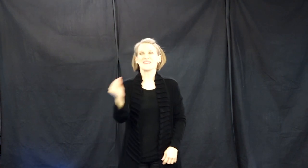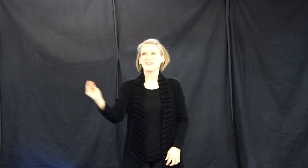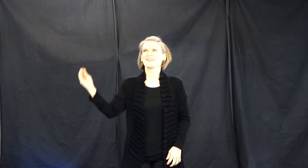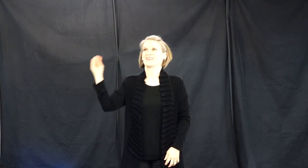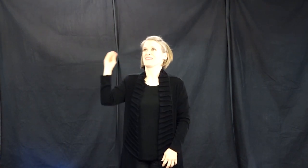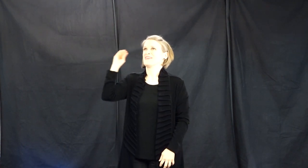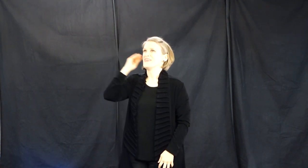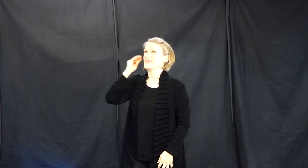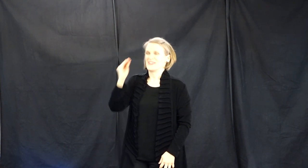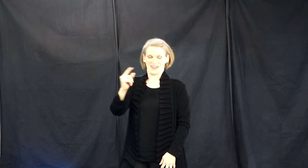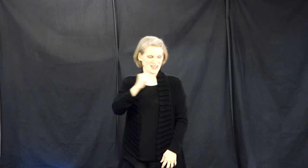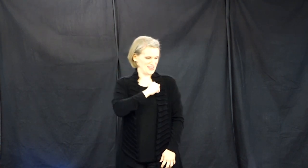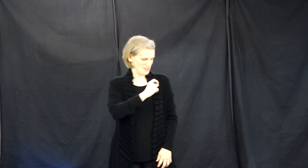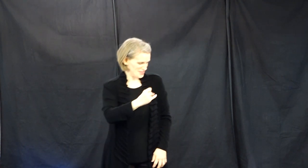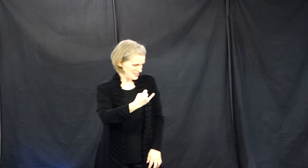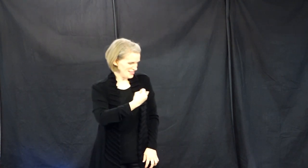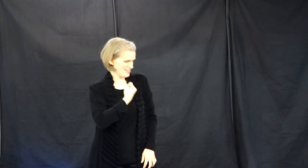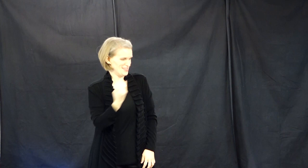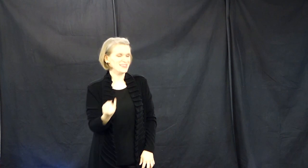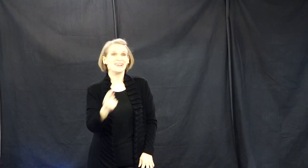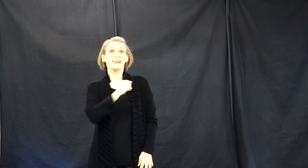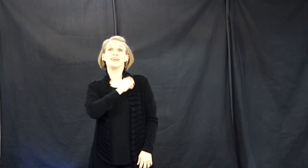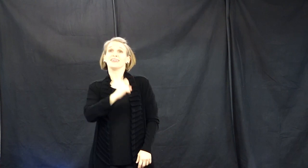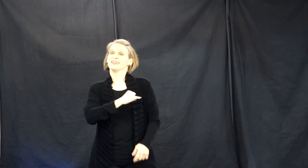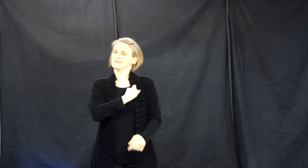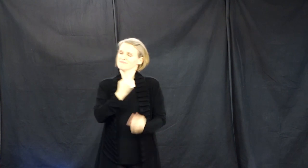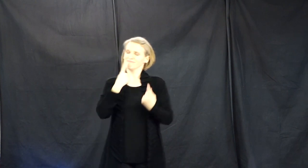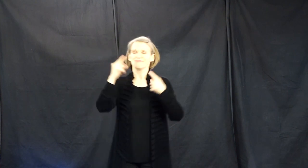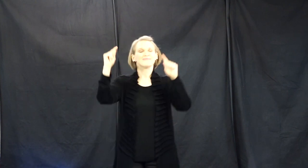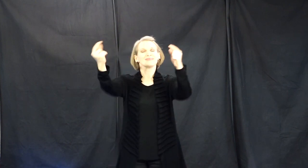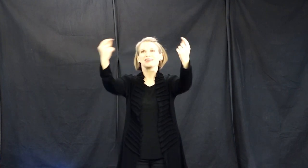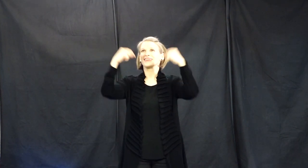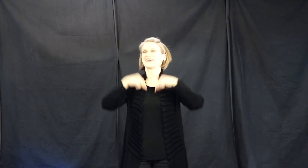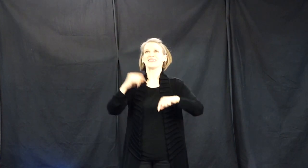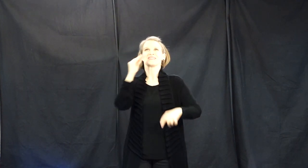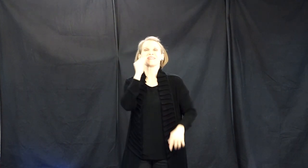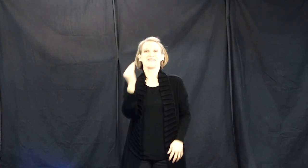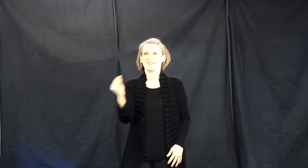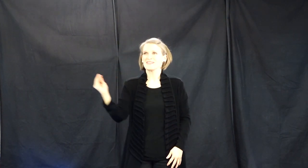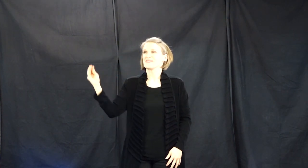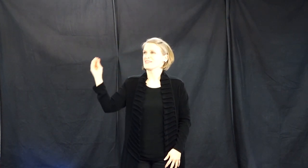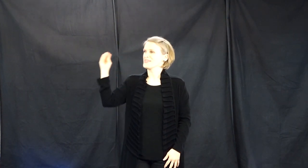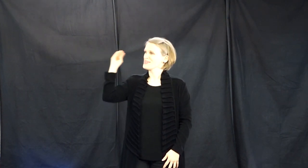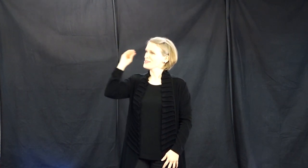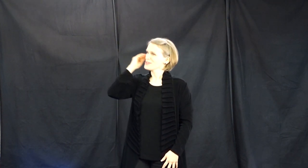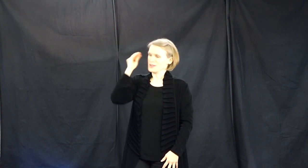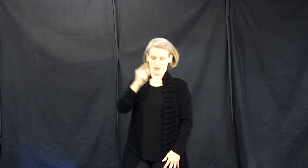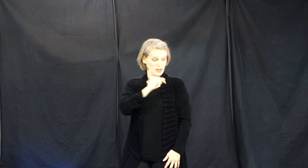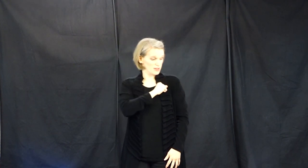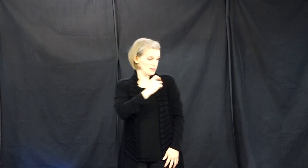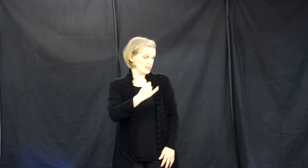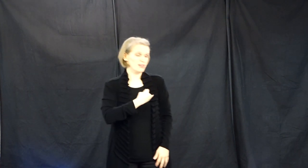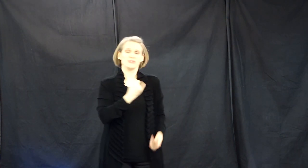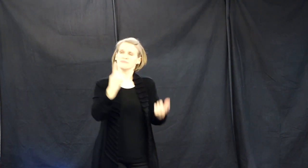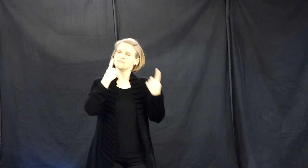home. Thomas Jefferson's coming home. Thomas Jefferson's coming home. Thomas Jefferson's coming